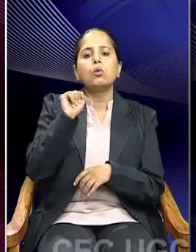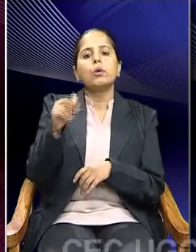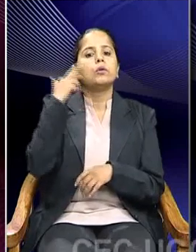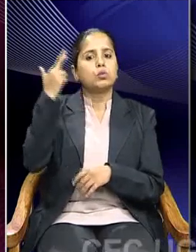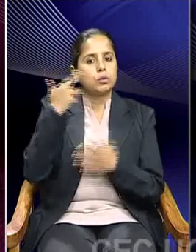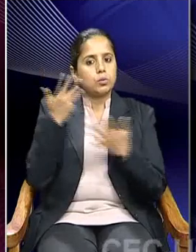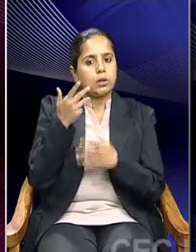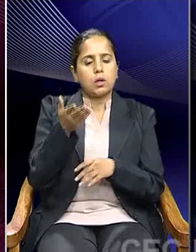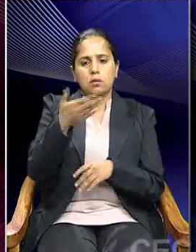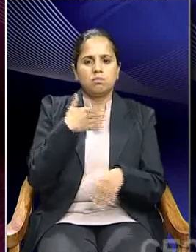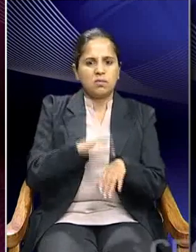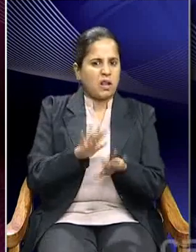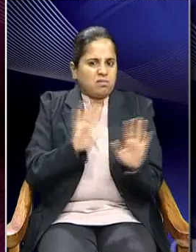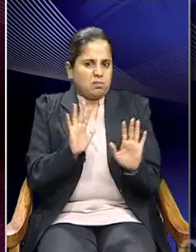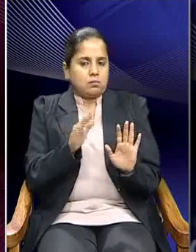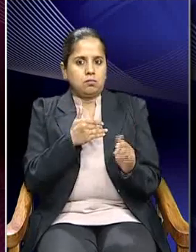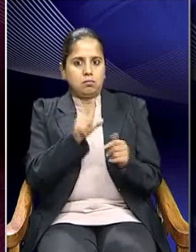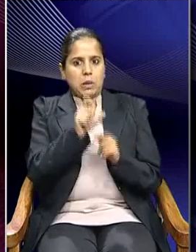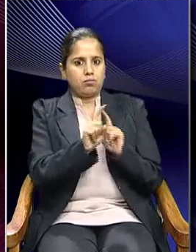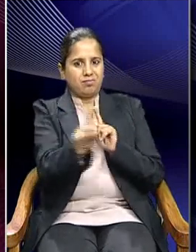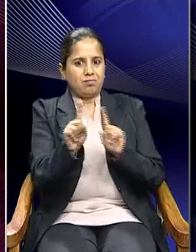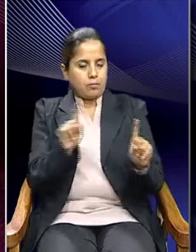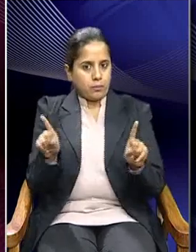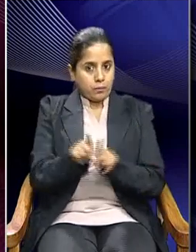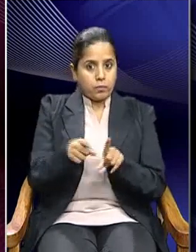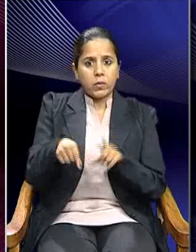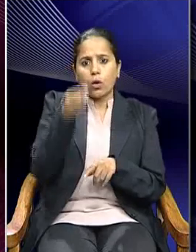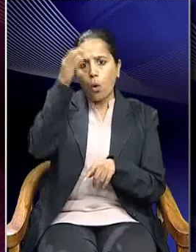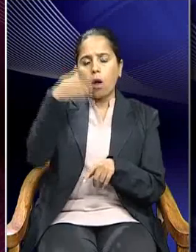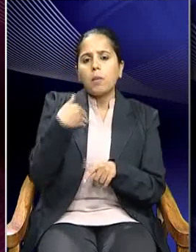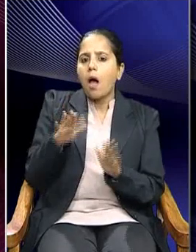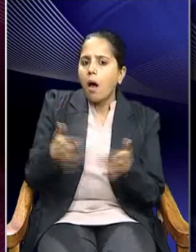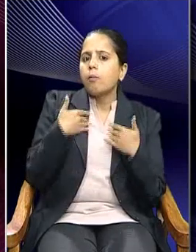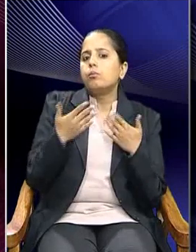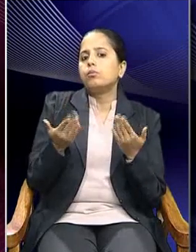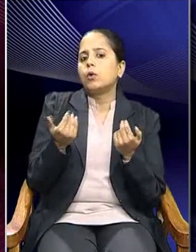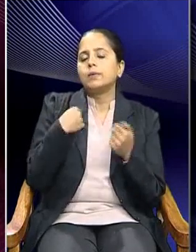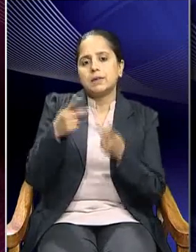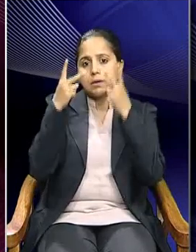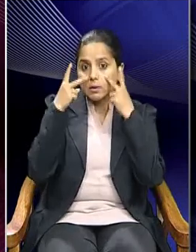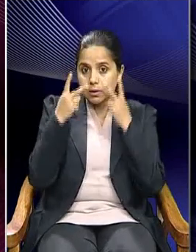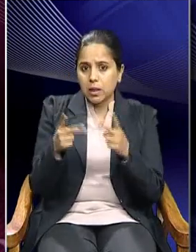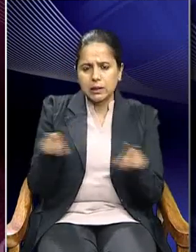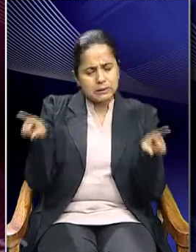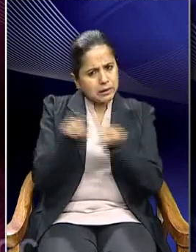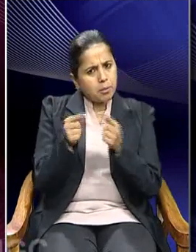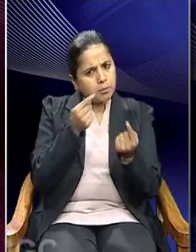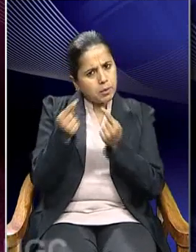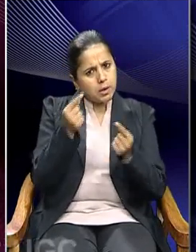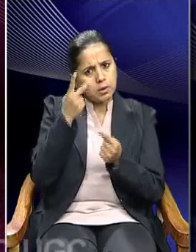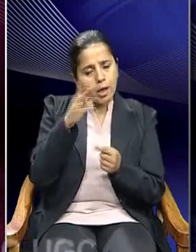of untouchability. Concepts enable researcher to see the same thing and